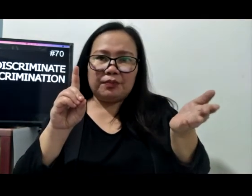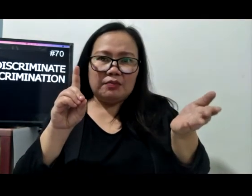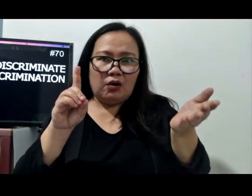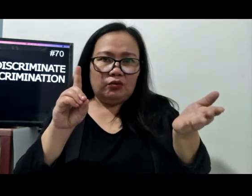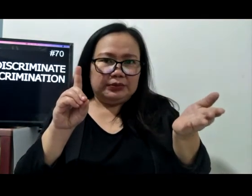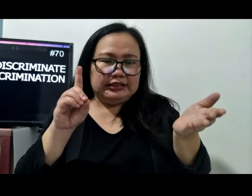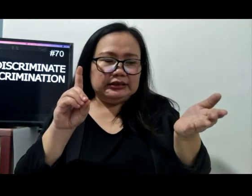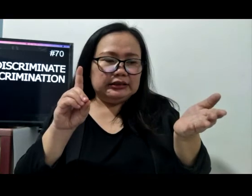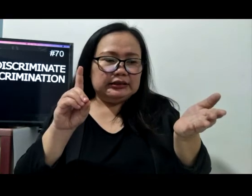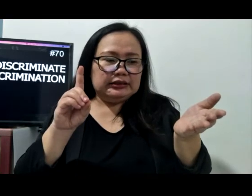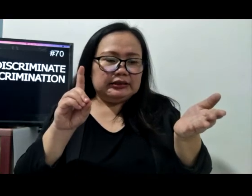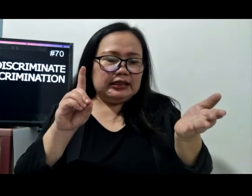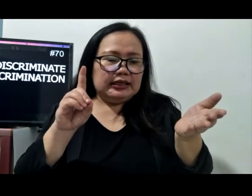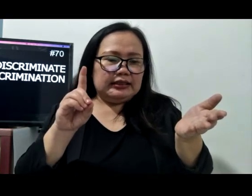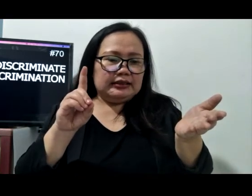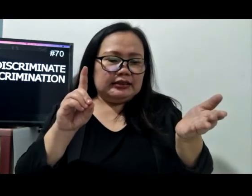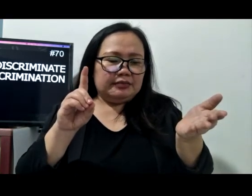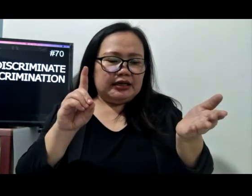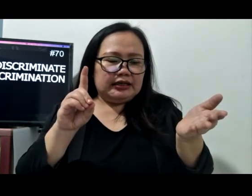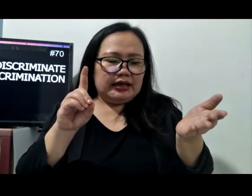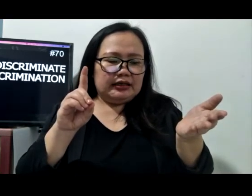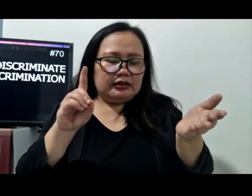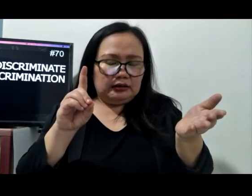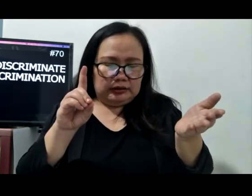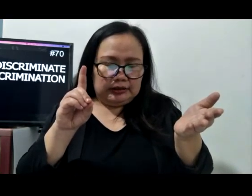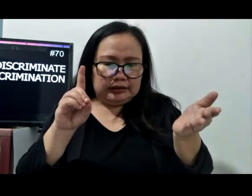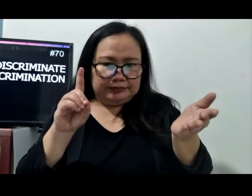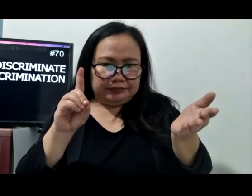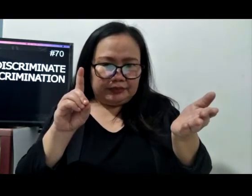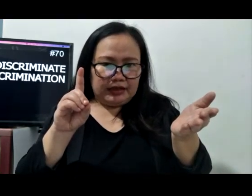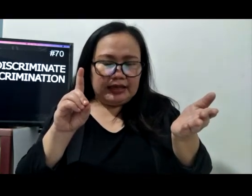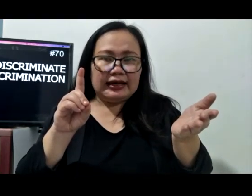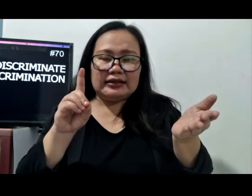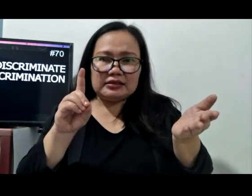palm open, and then make a a cancel